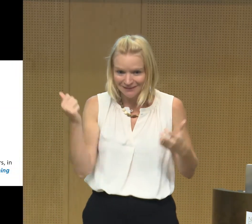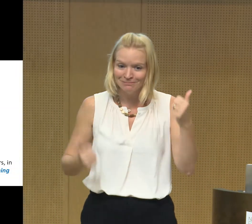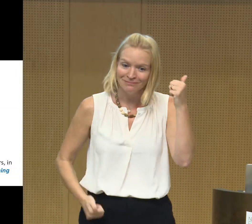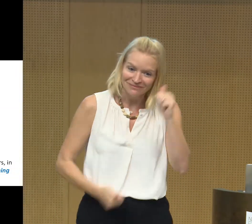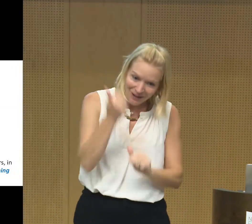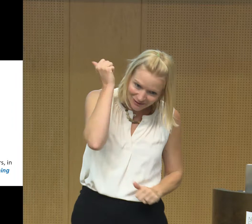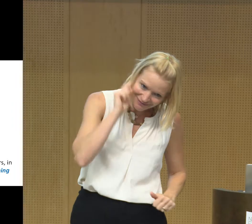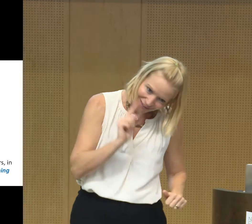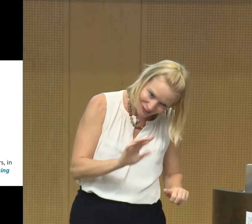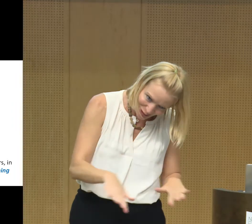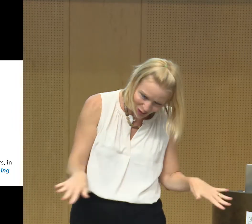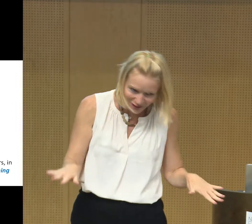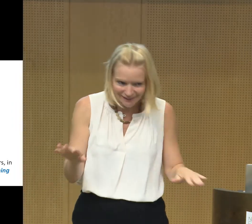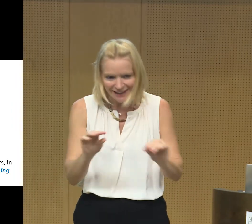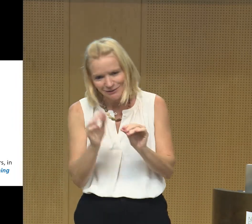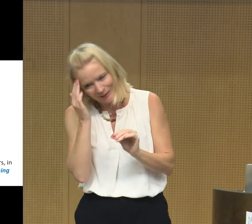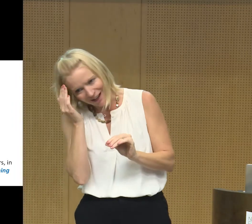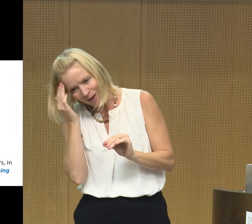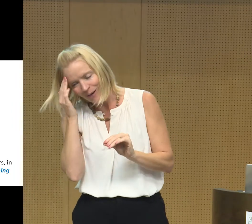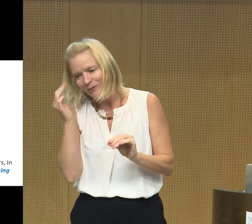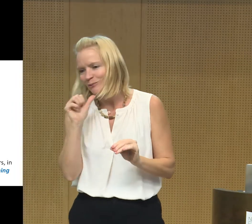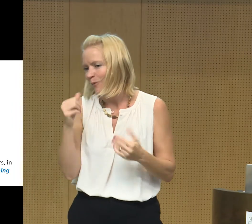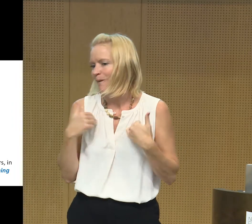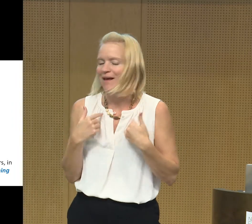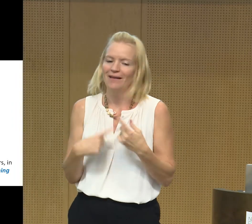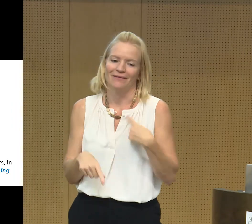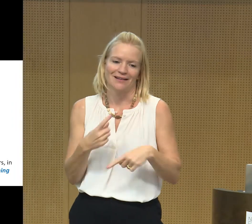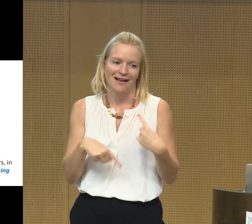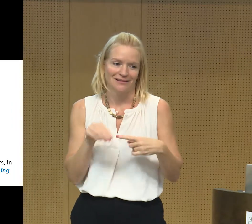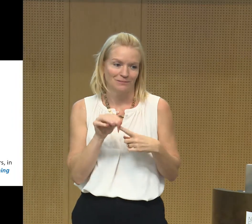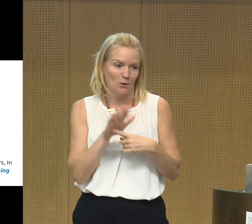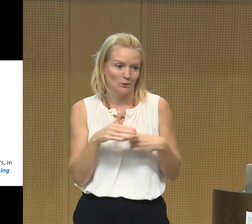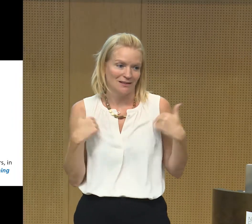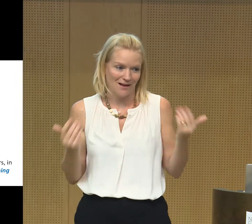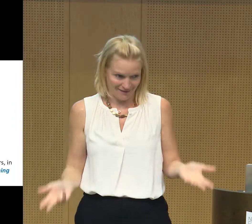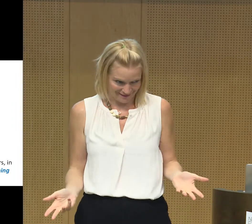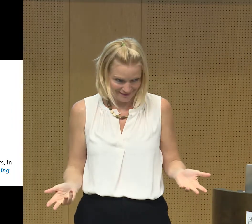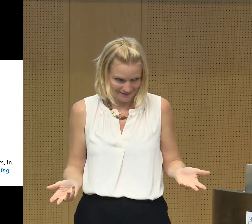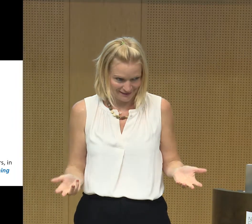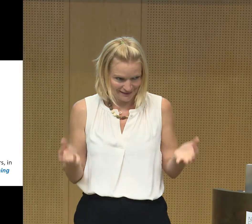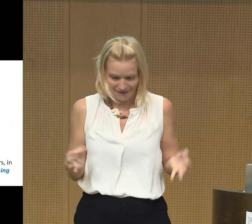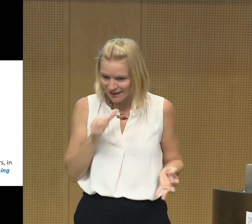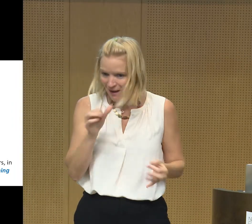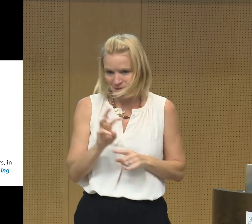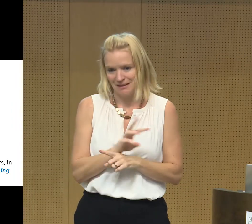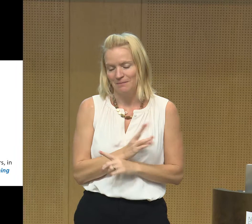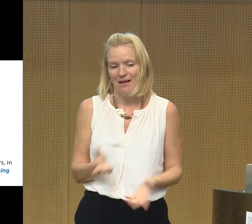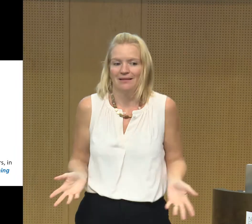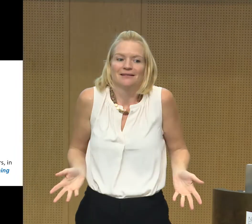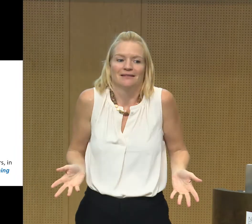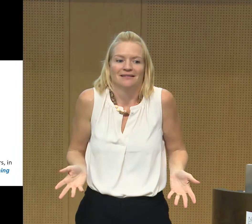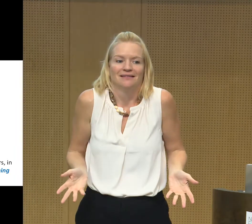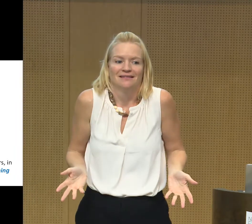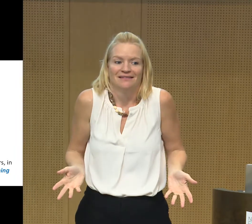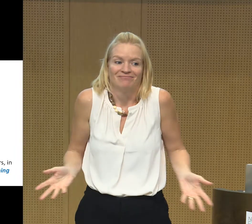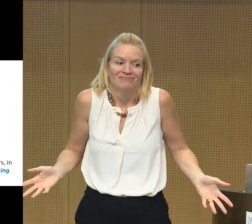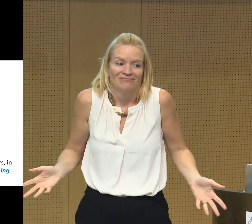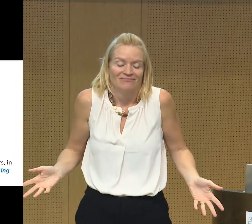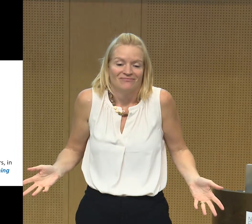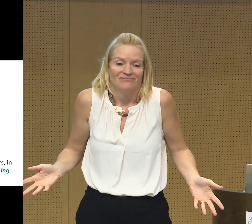But now this is sad because we know that most deaf children are not exposed to sign language before 6 months